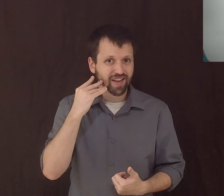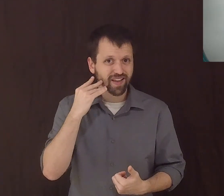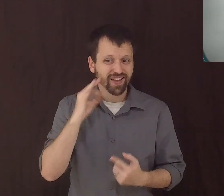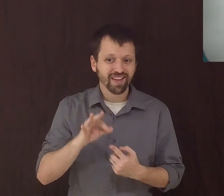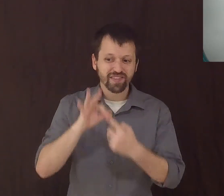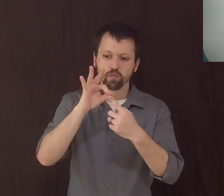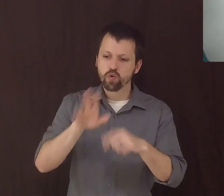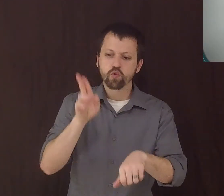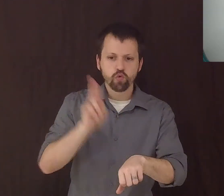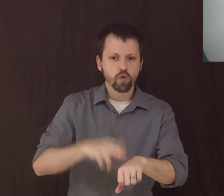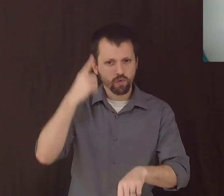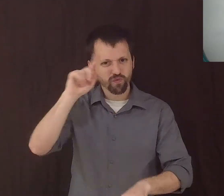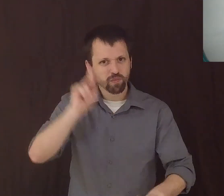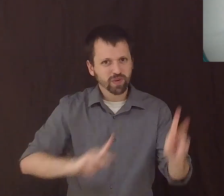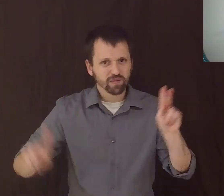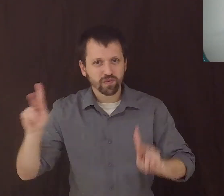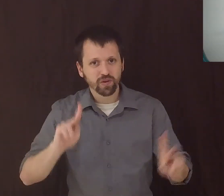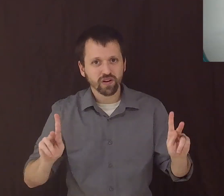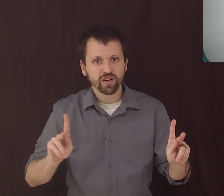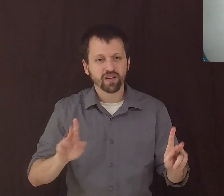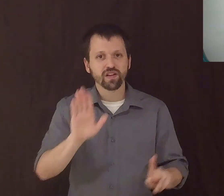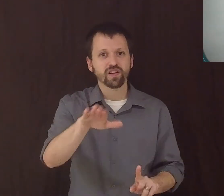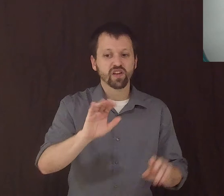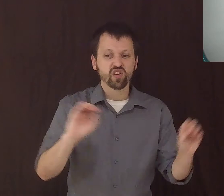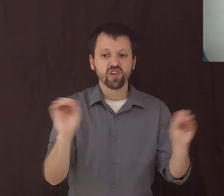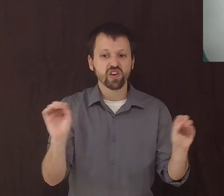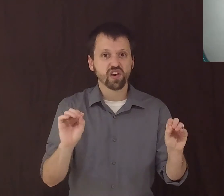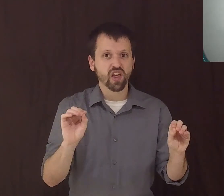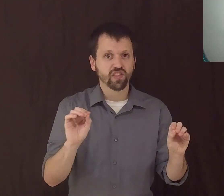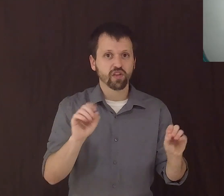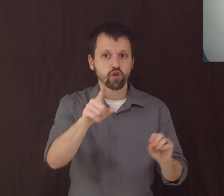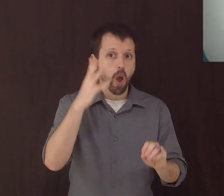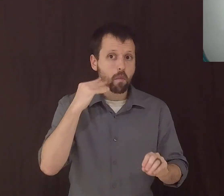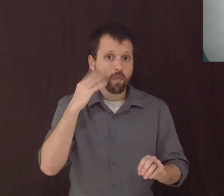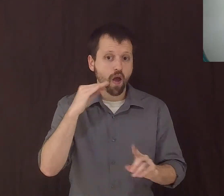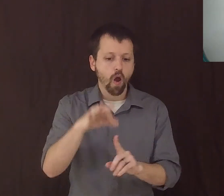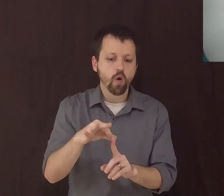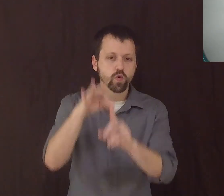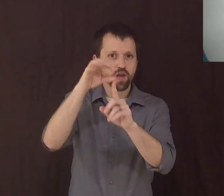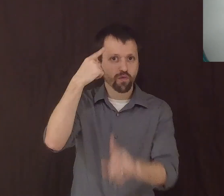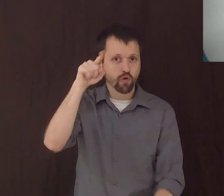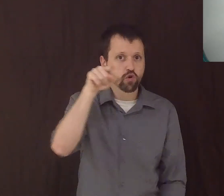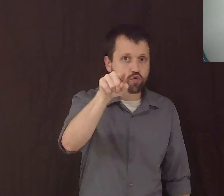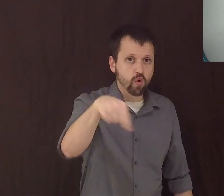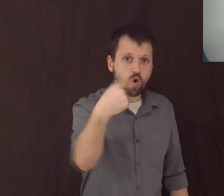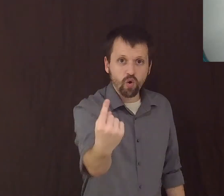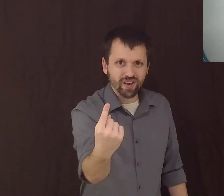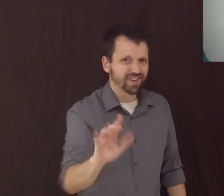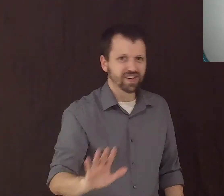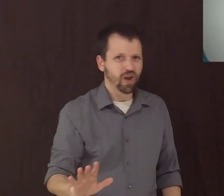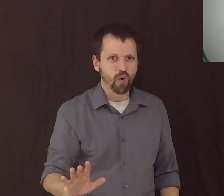trial that you can go through that is unique only to you. He says that our adversities